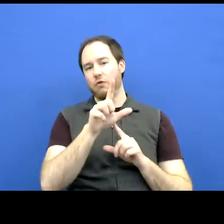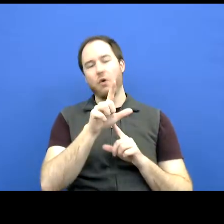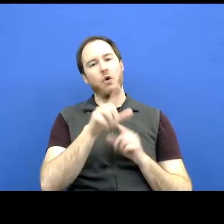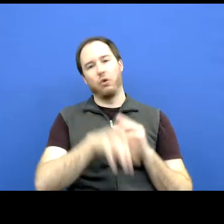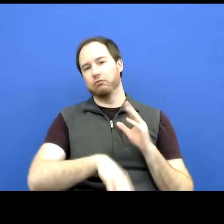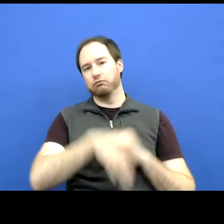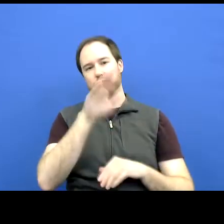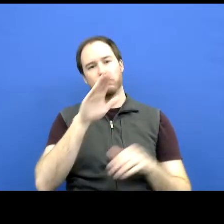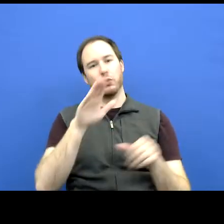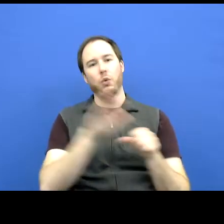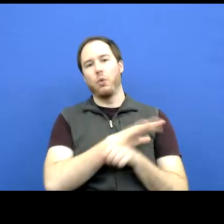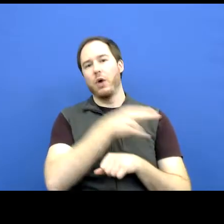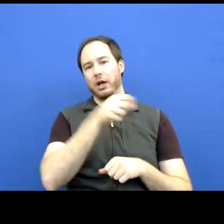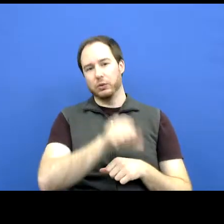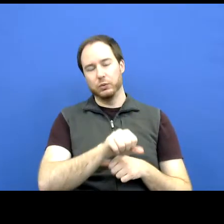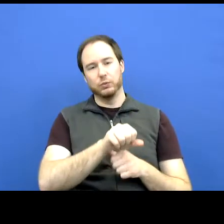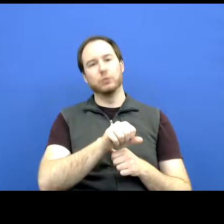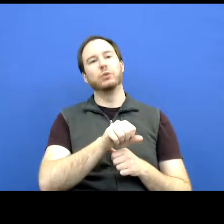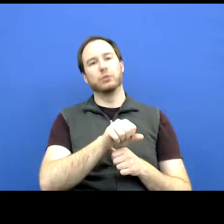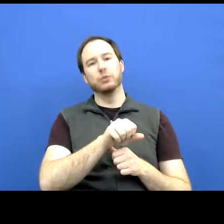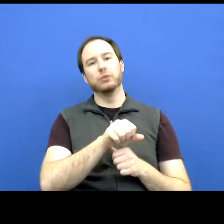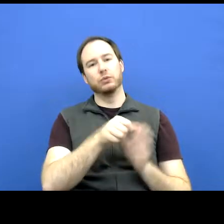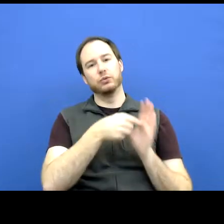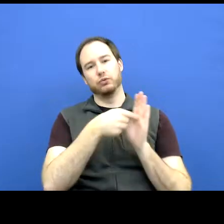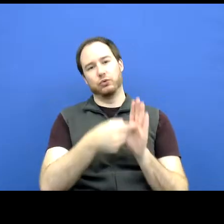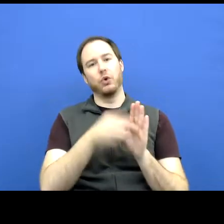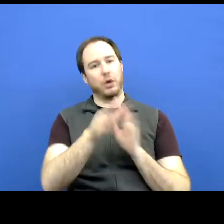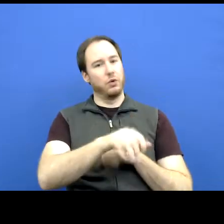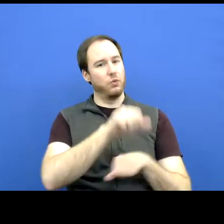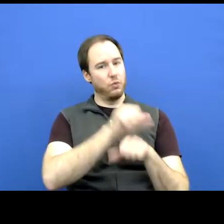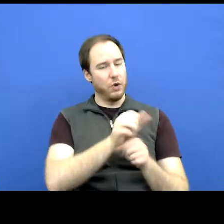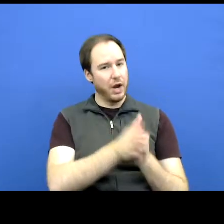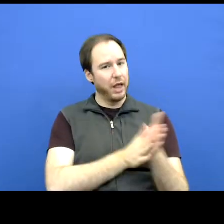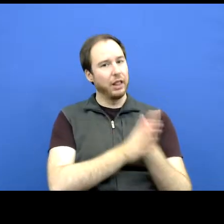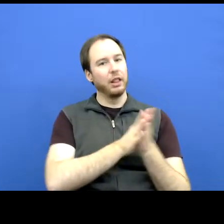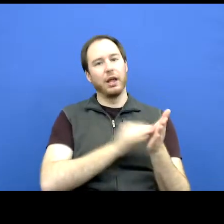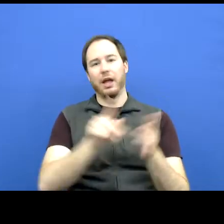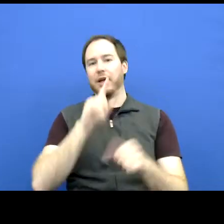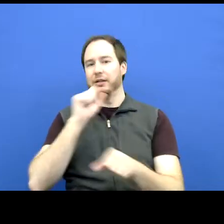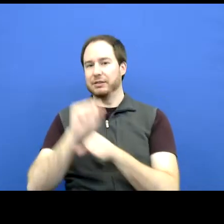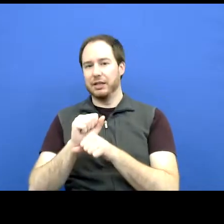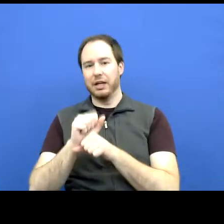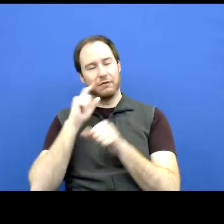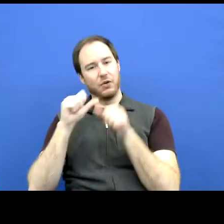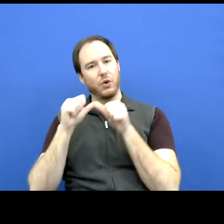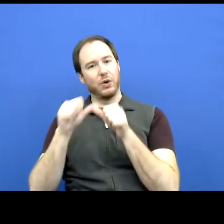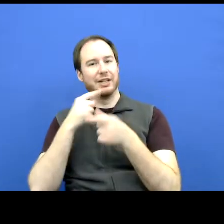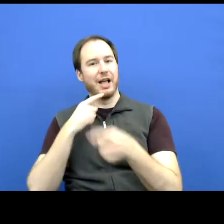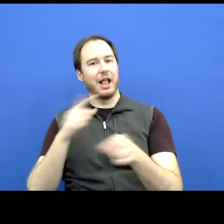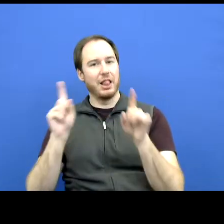his entire high school career, reflecting both his work ethic and dedication to excellence.